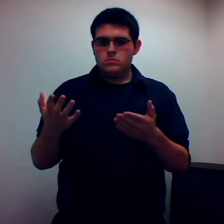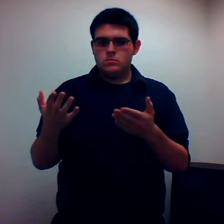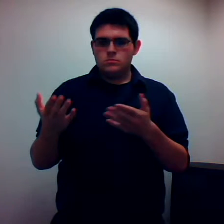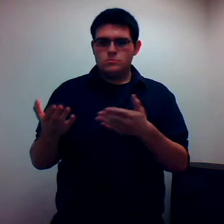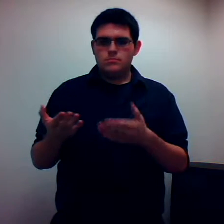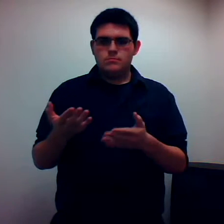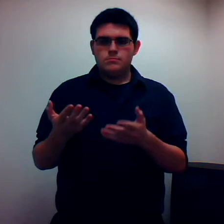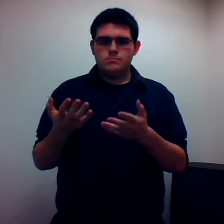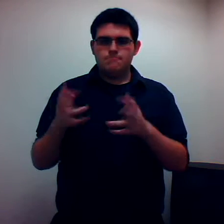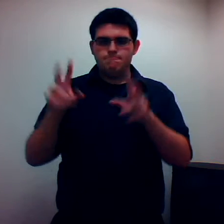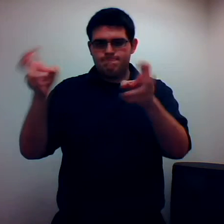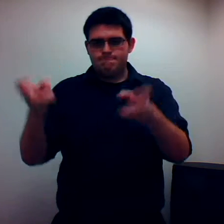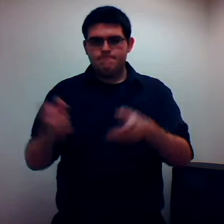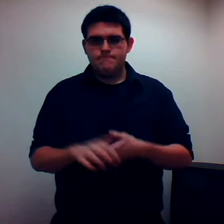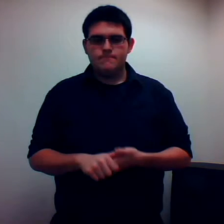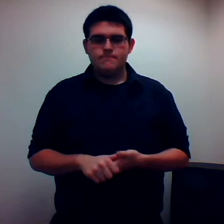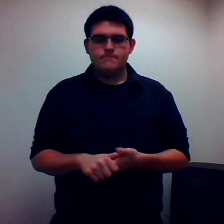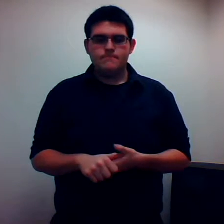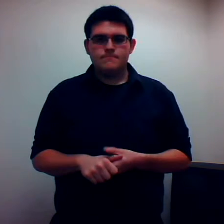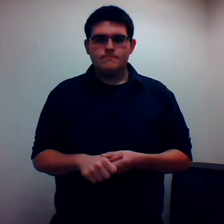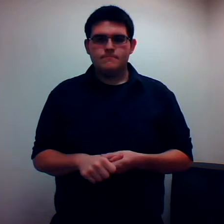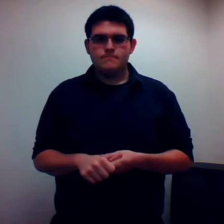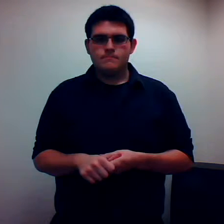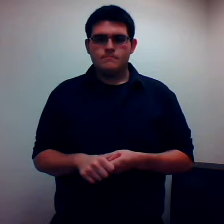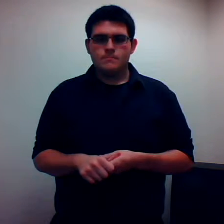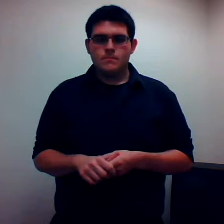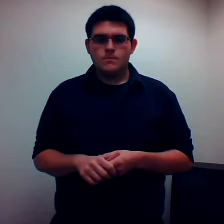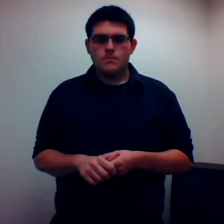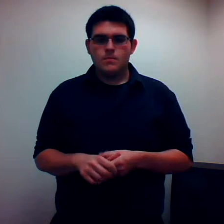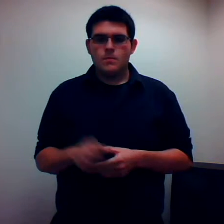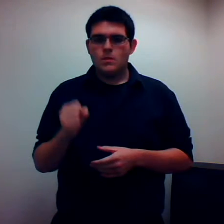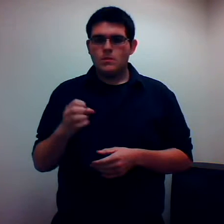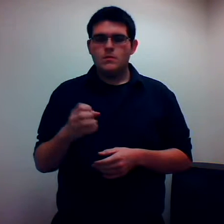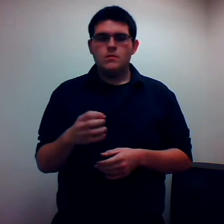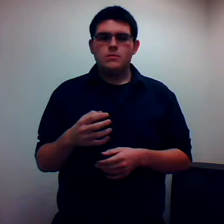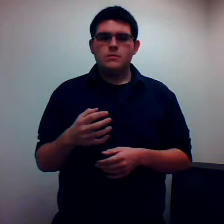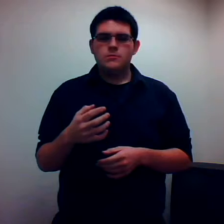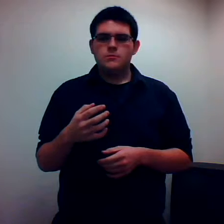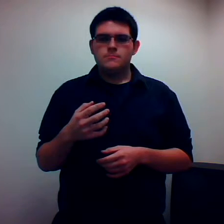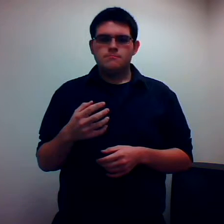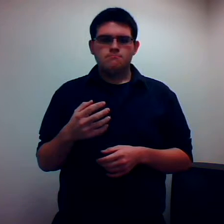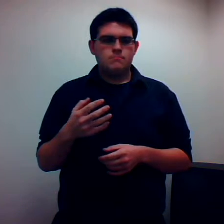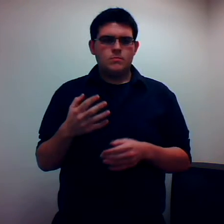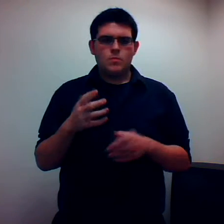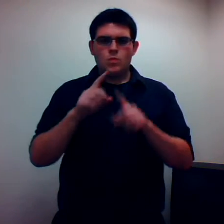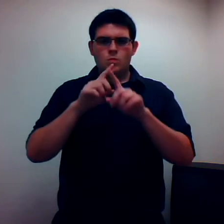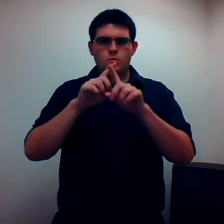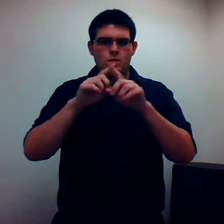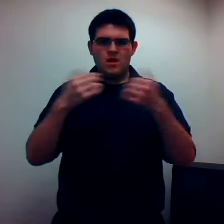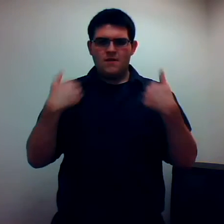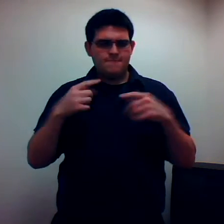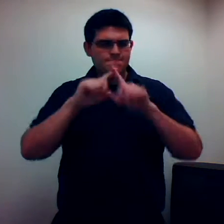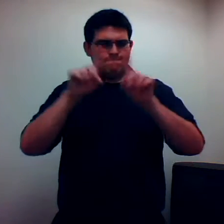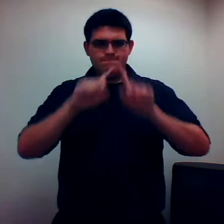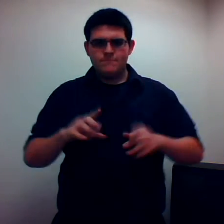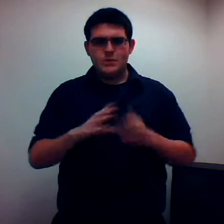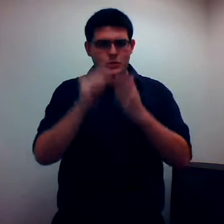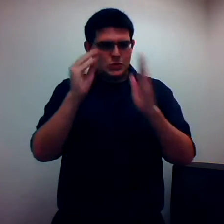level, you really get some kind of interesting projects. And so that's one thing I like to do with this reading class that I teach.